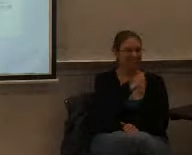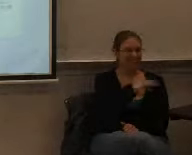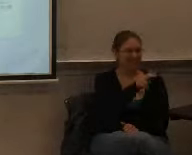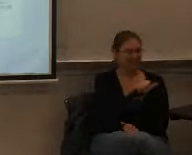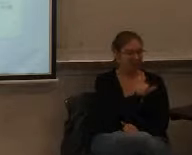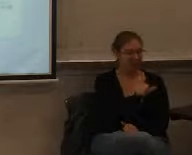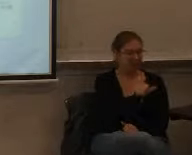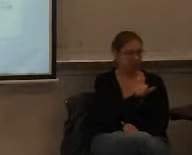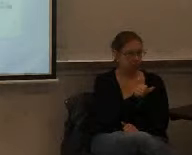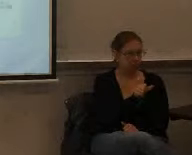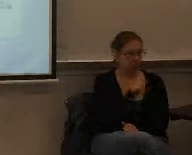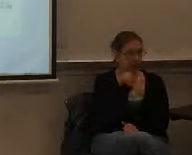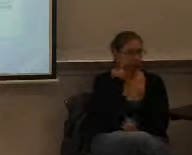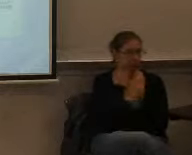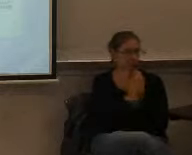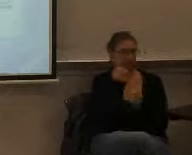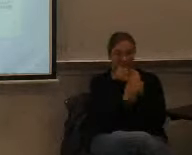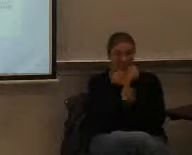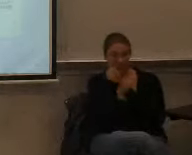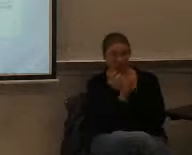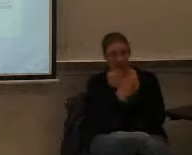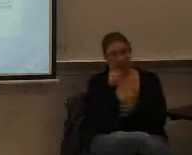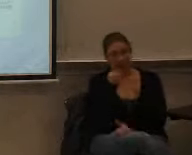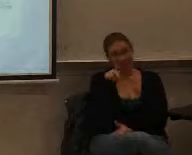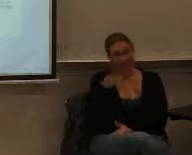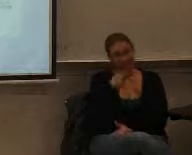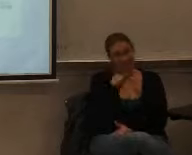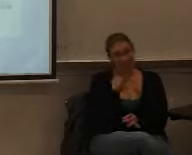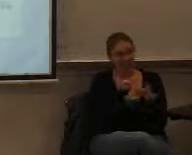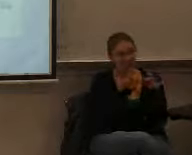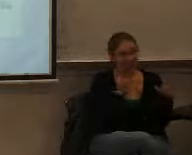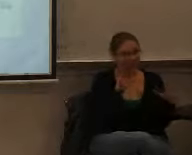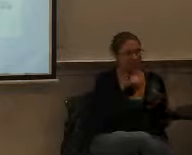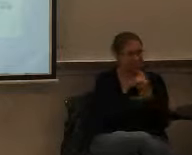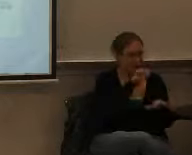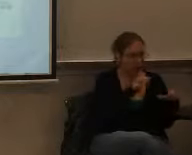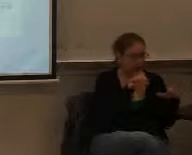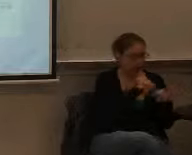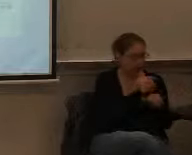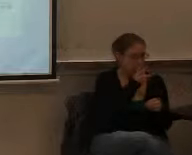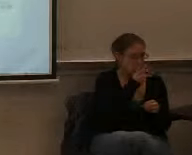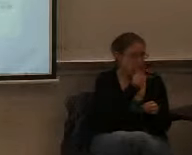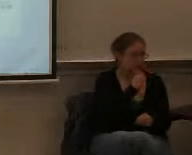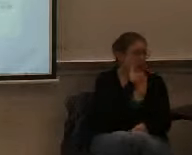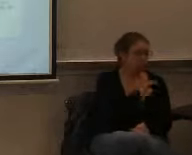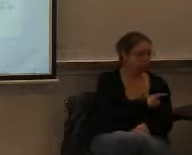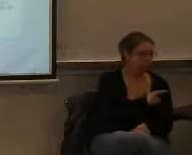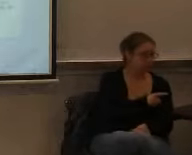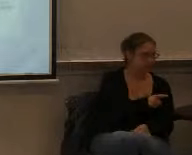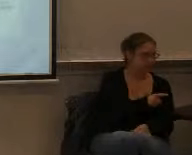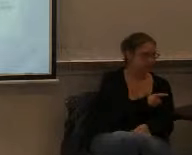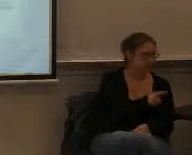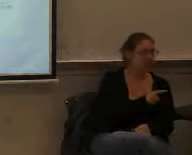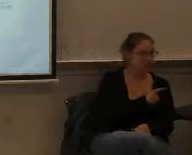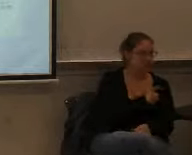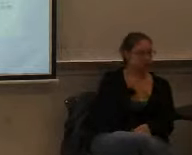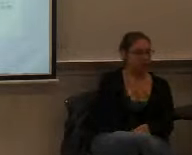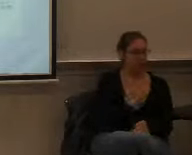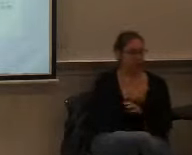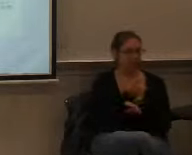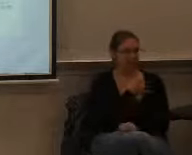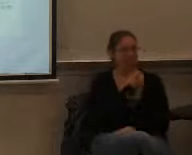as well, so if somebody's eating a bunch of Daphnia, then that will put them into some sort of protective mode. They're using